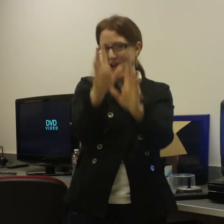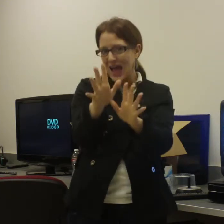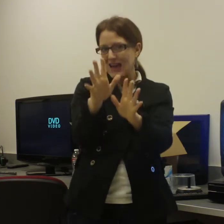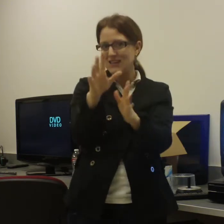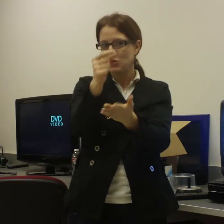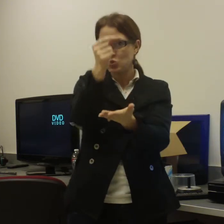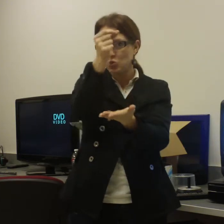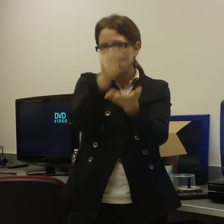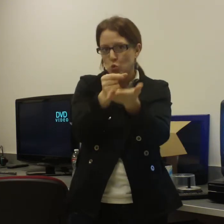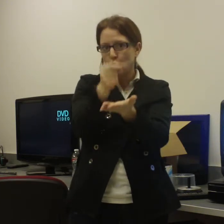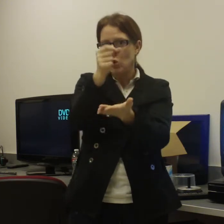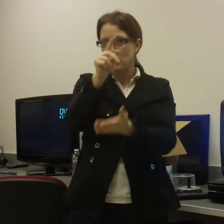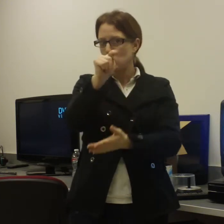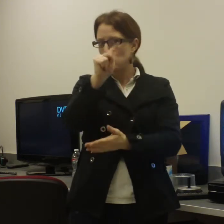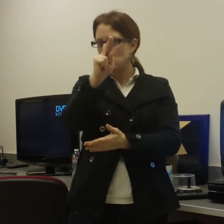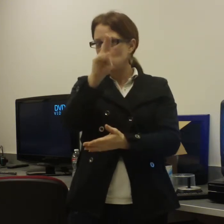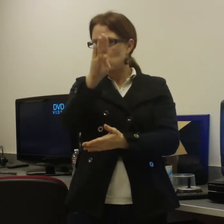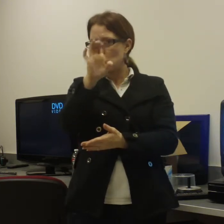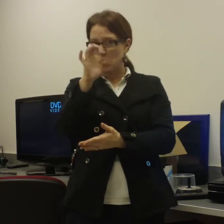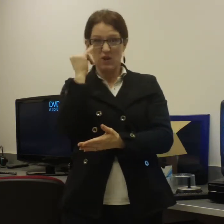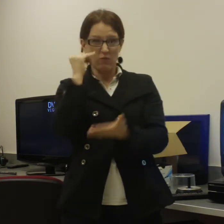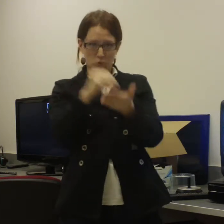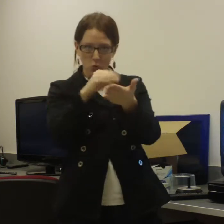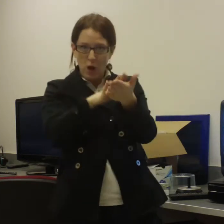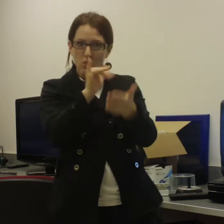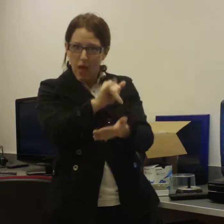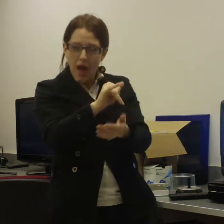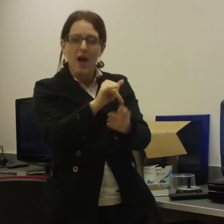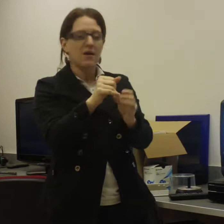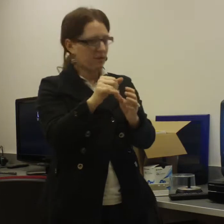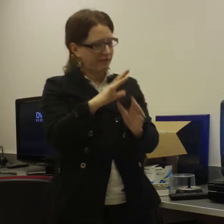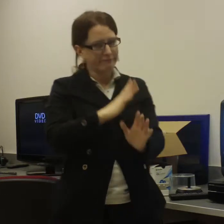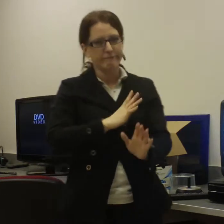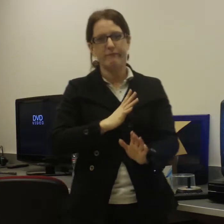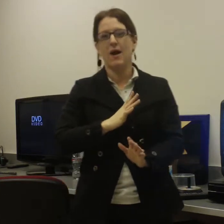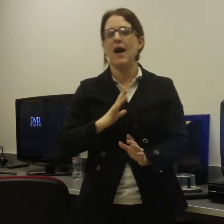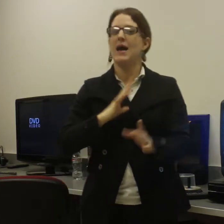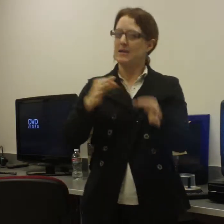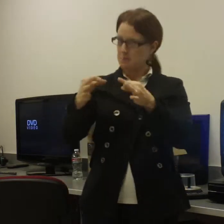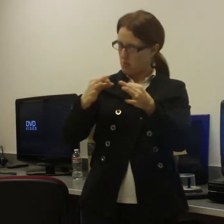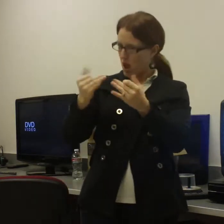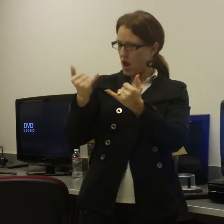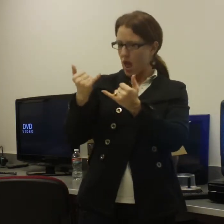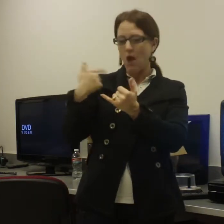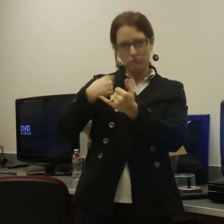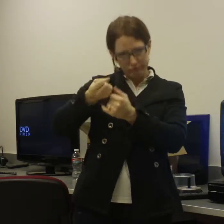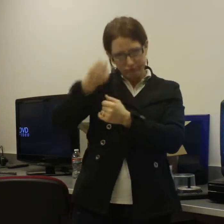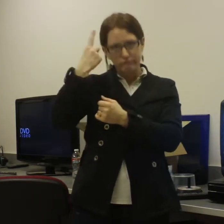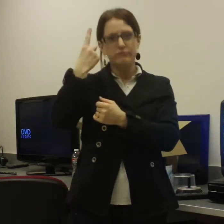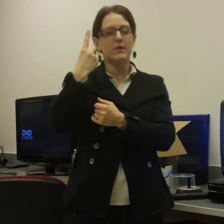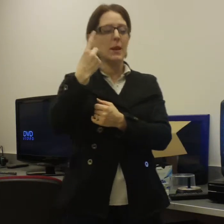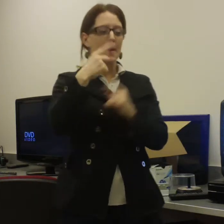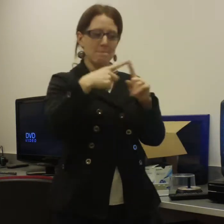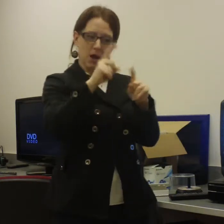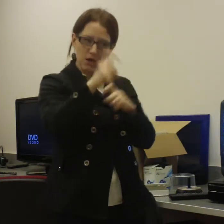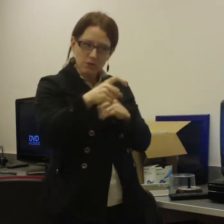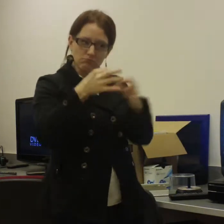That's as long as it's explained to me now. That's why you assume that little thing was a test tube. It's really just a beaker.